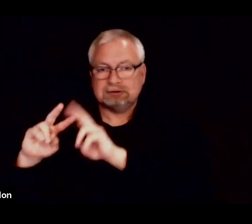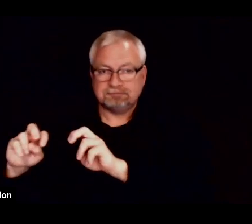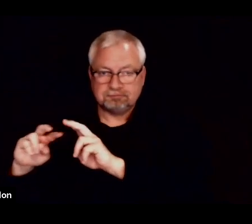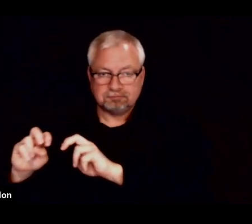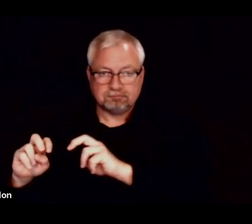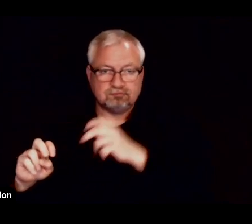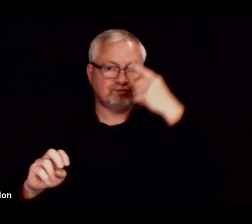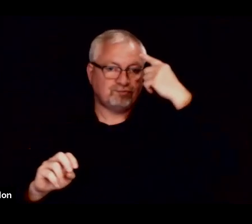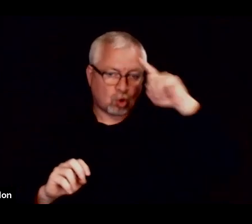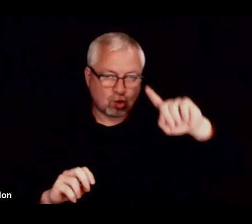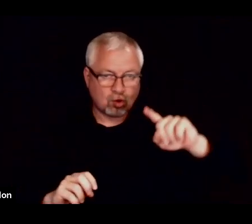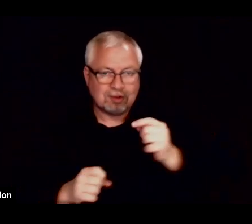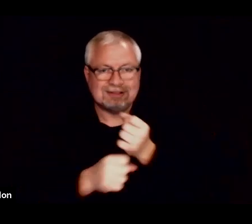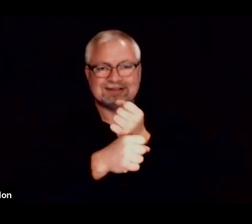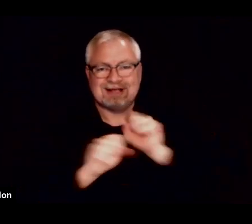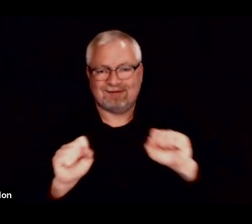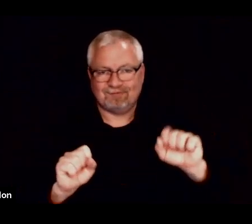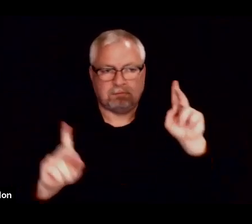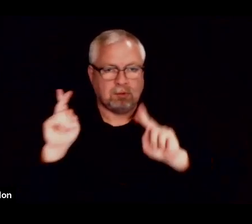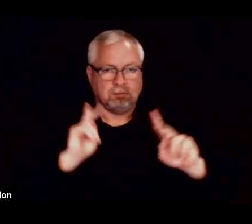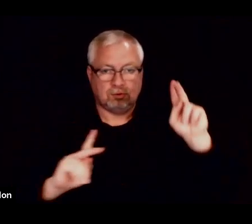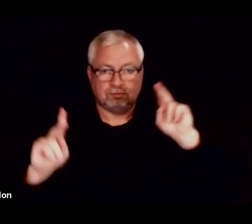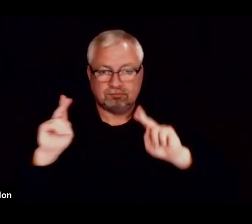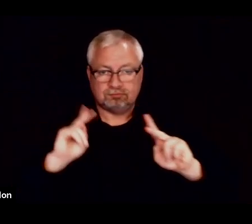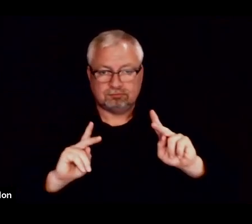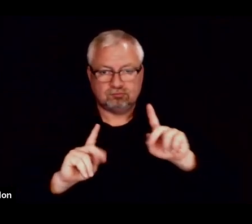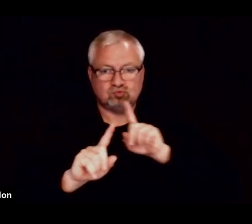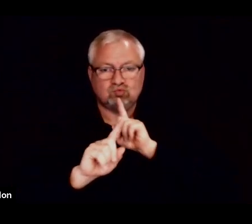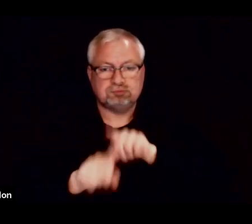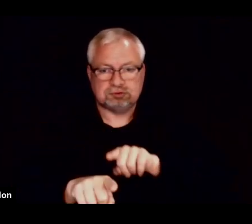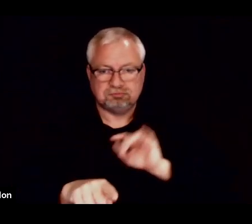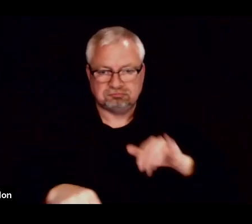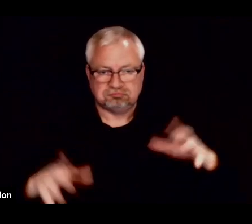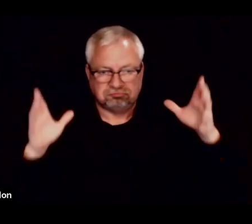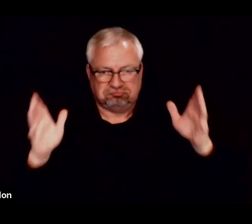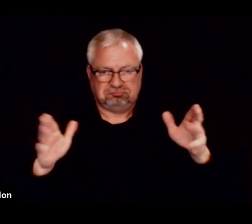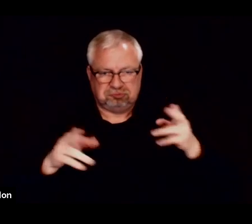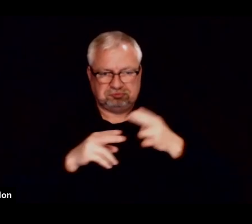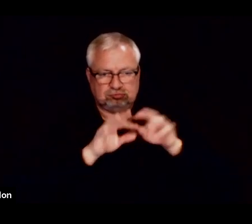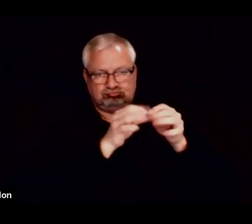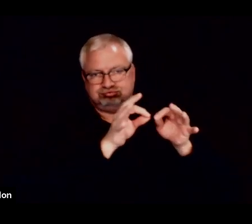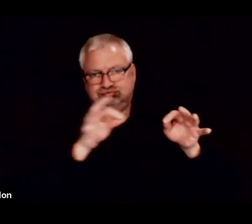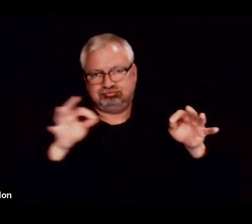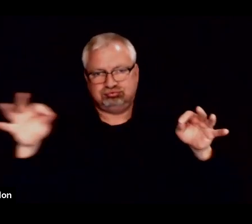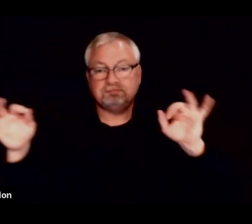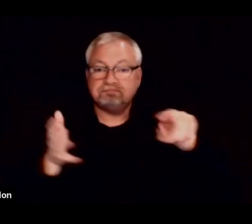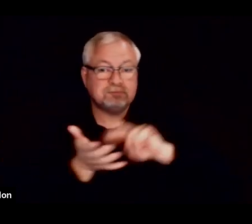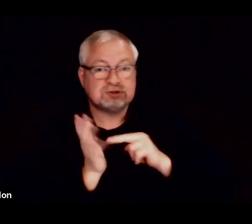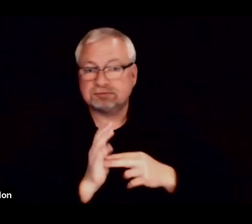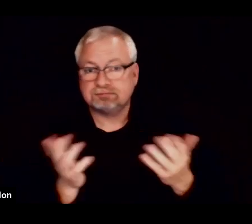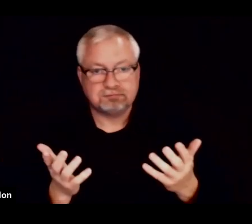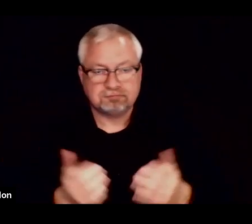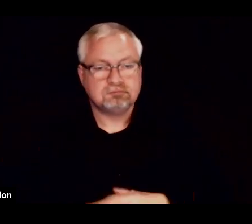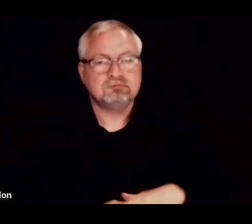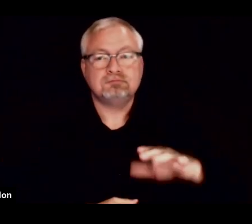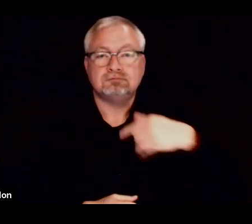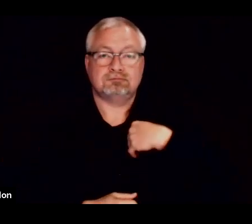that is where we go into the community and we